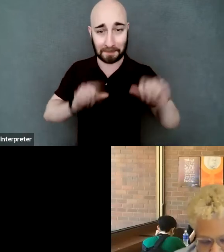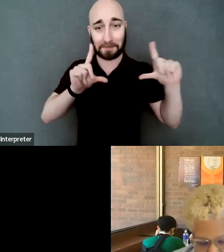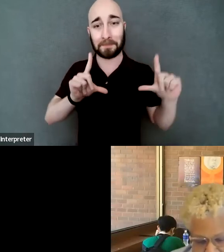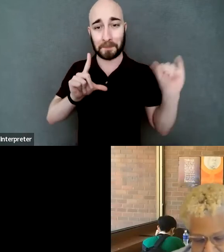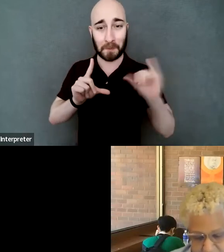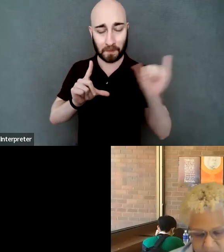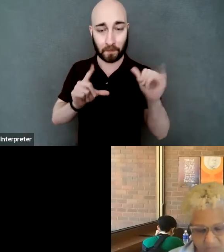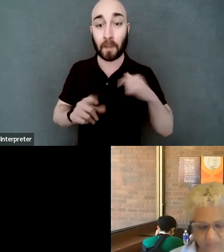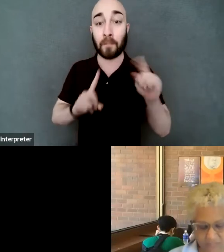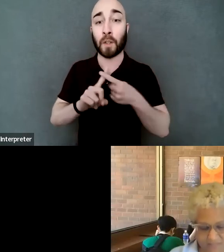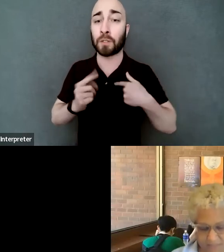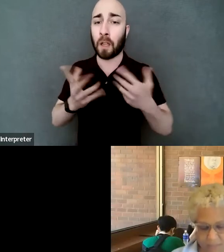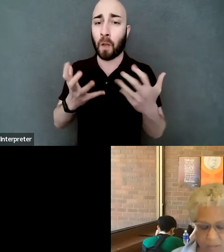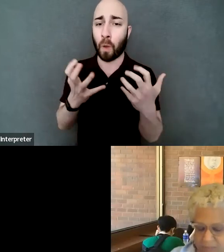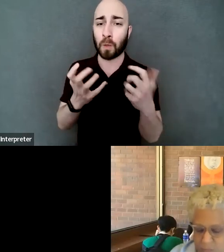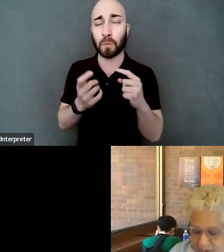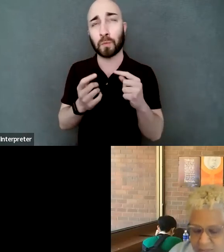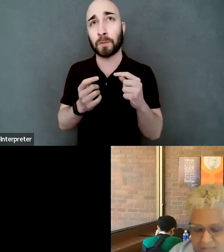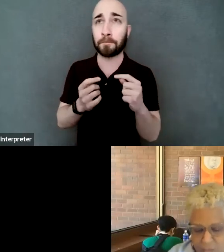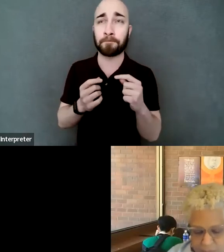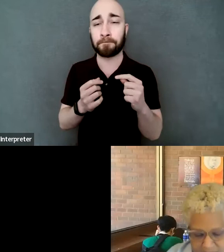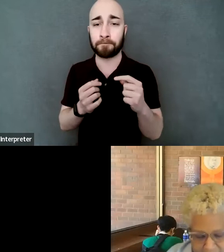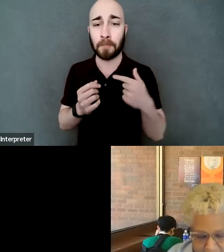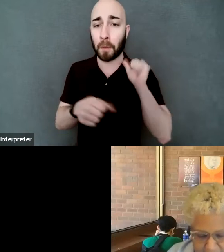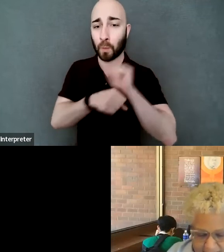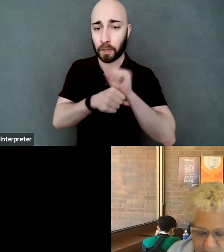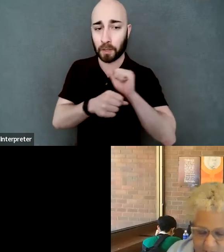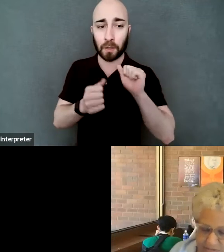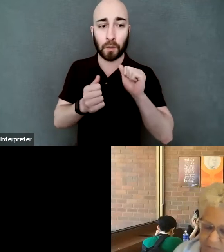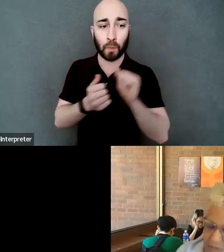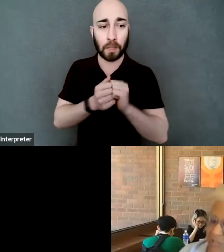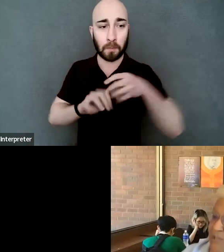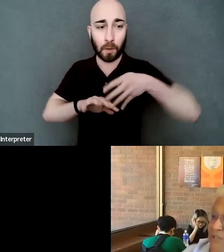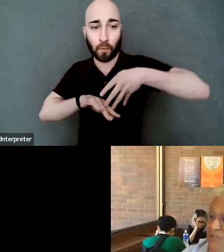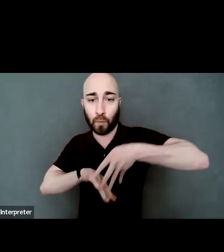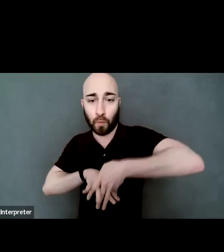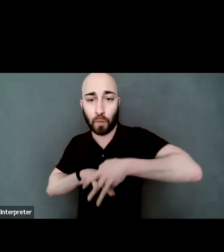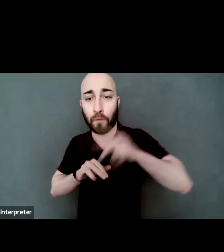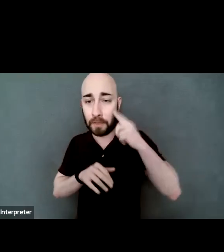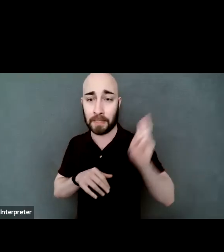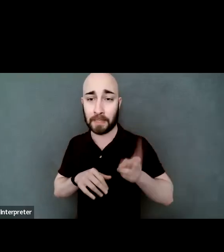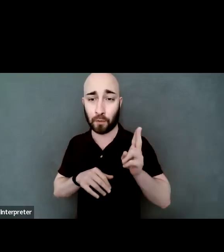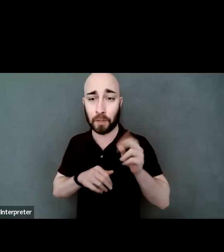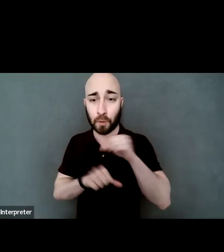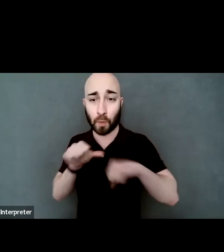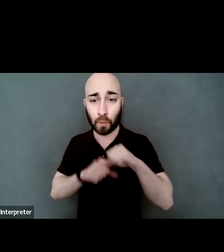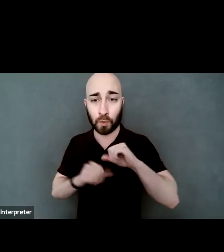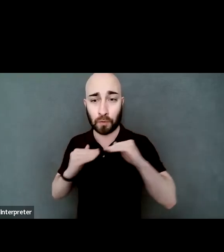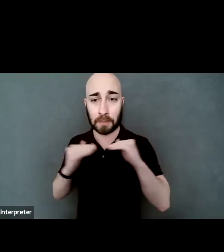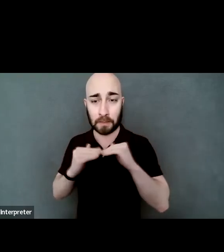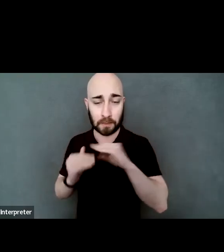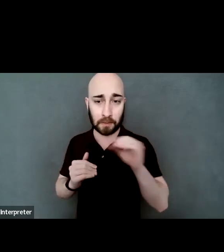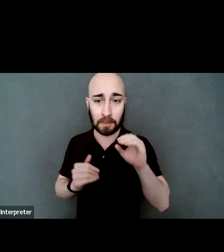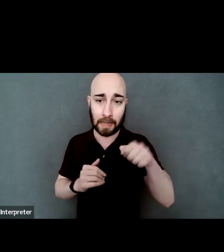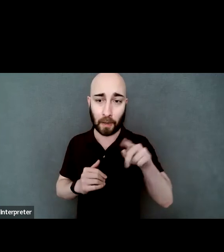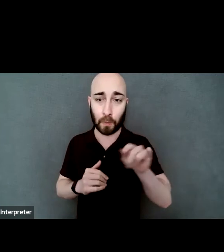I wanted to just, I'm working with the rooted in a history of social justice and racial equity. And here are two